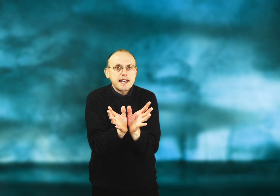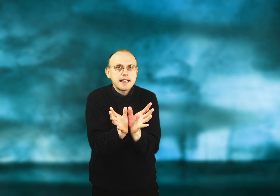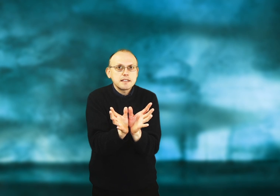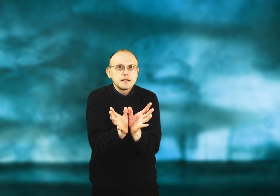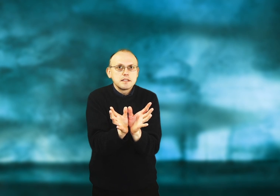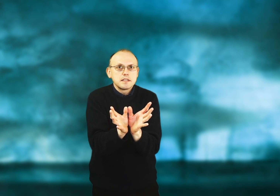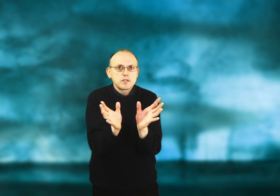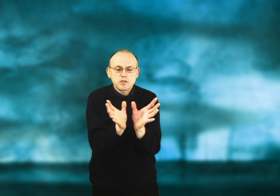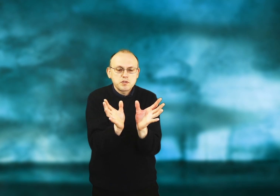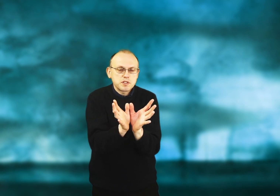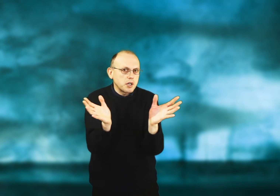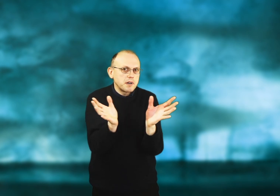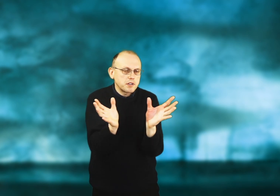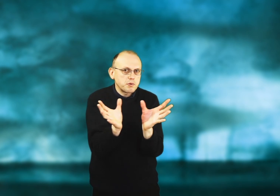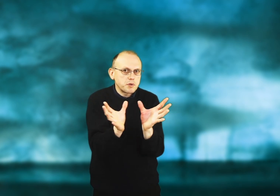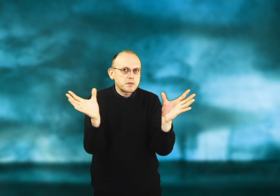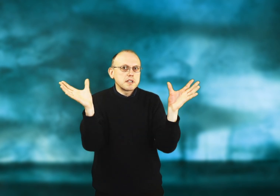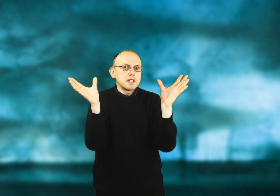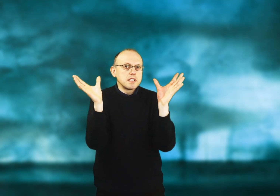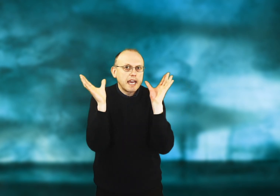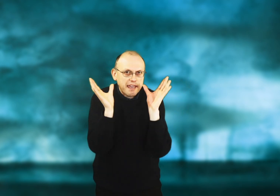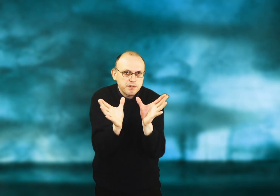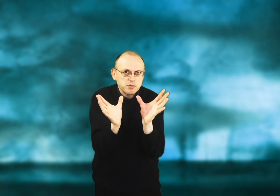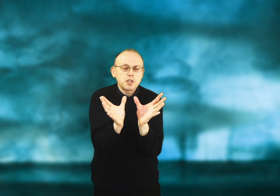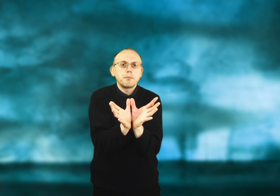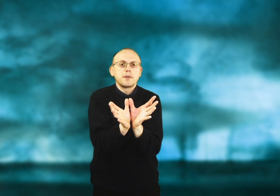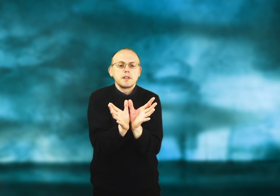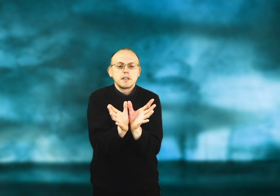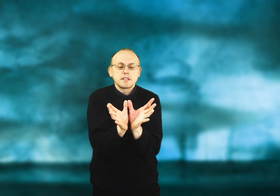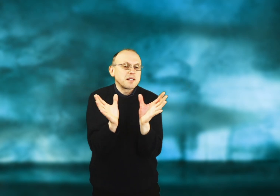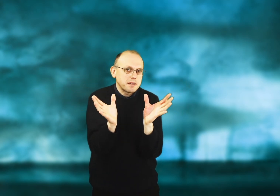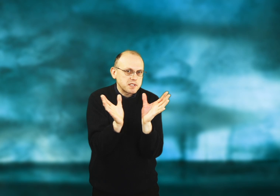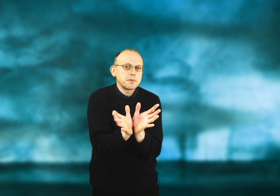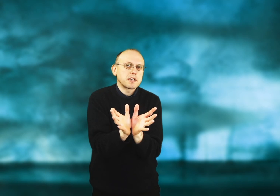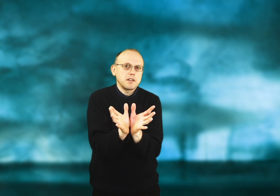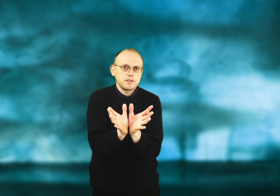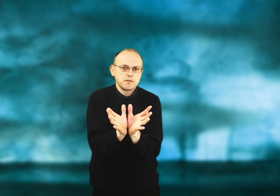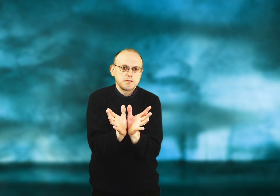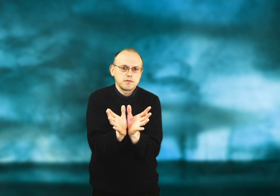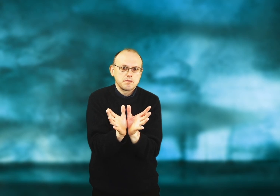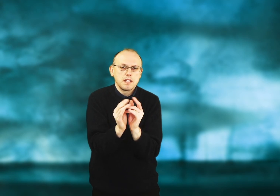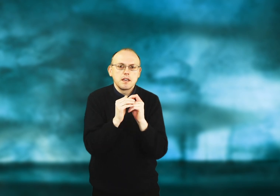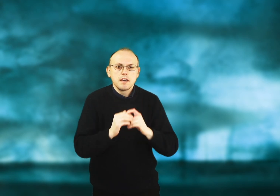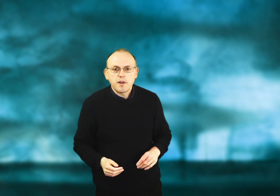then you don't use a comma, you would use a full stop, sometimes semicolon. For